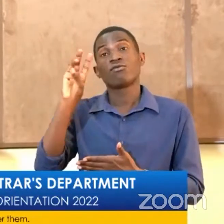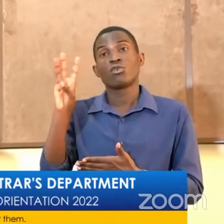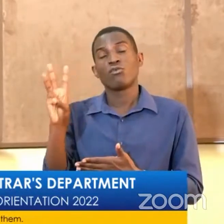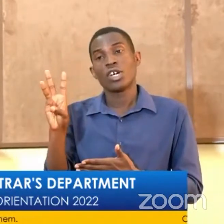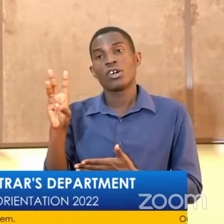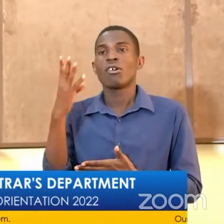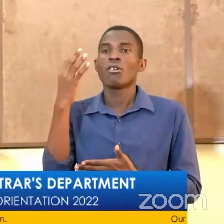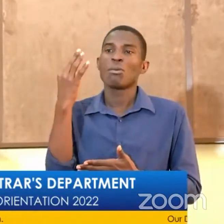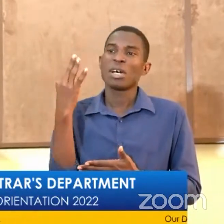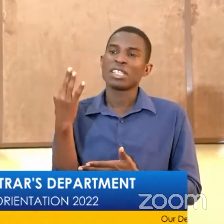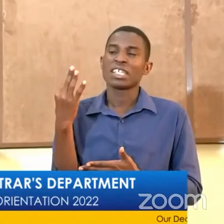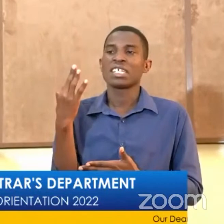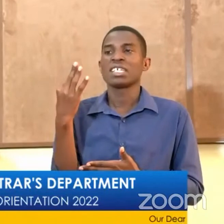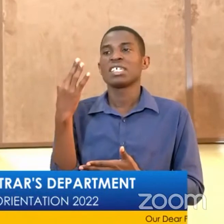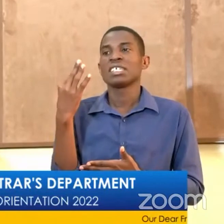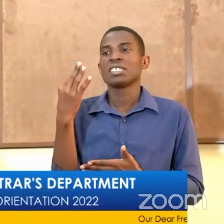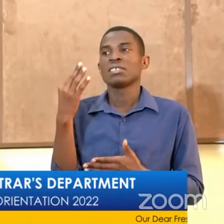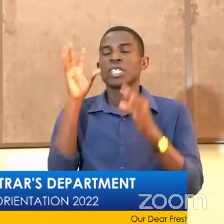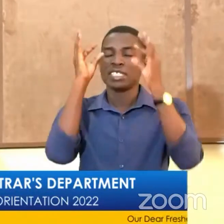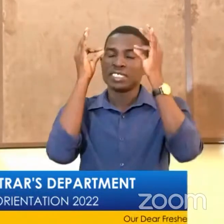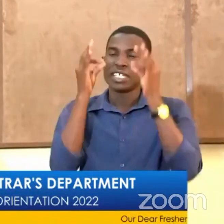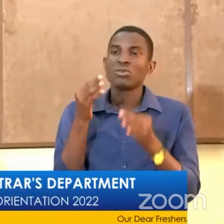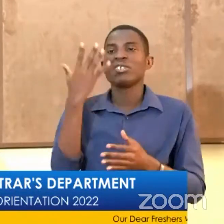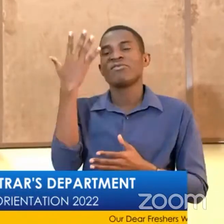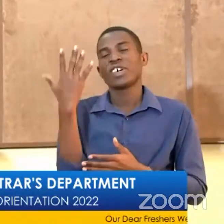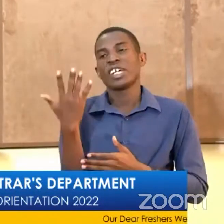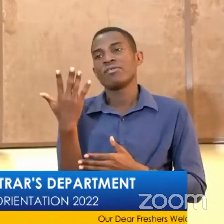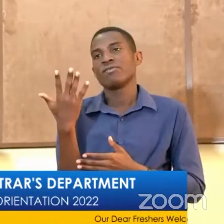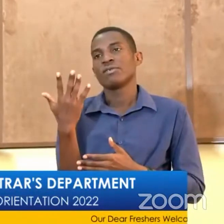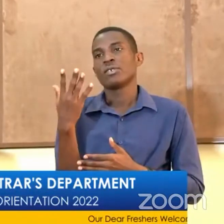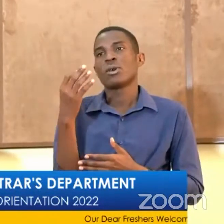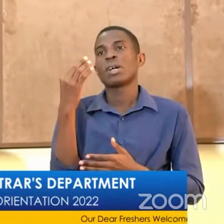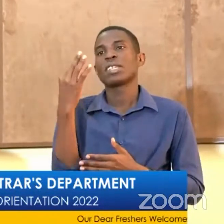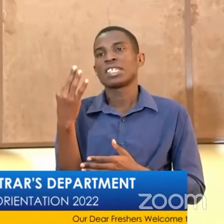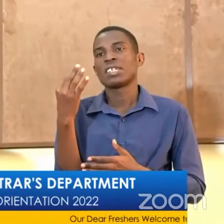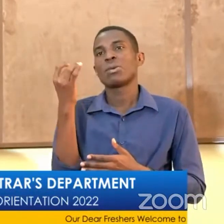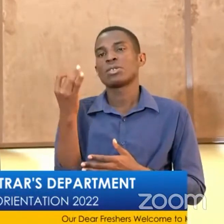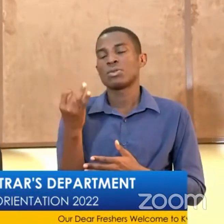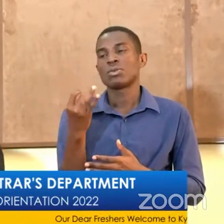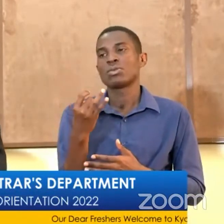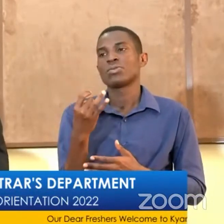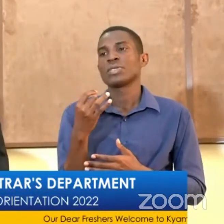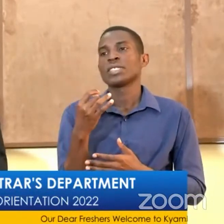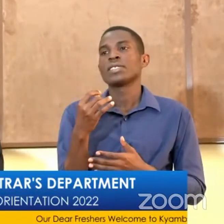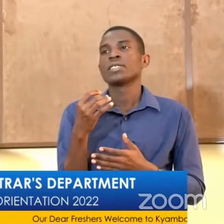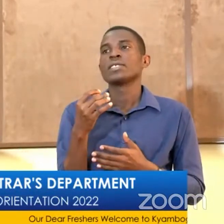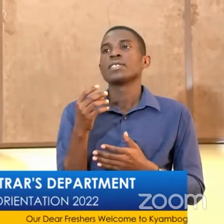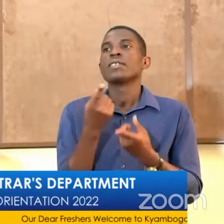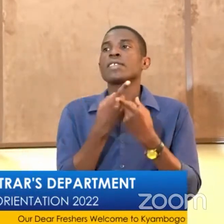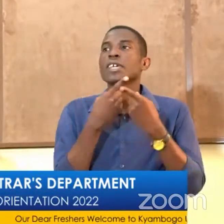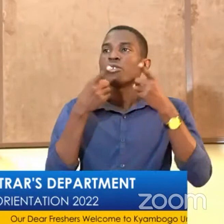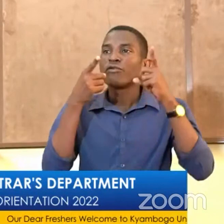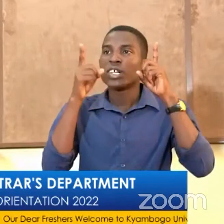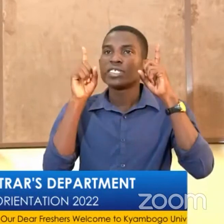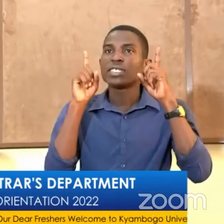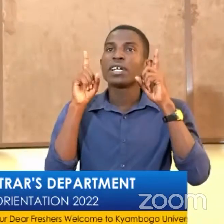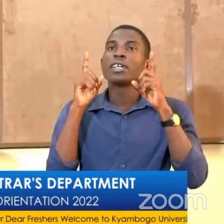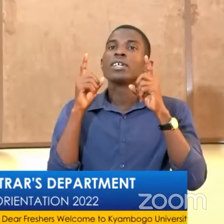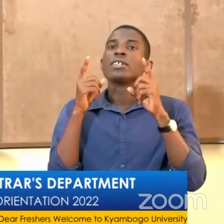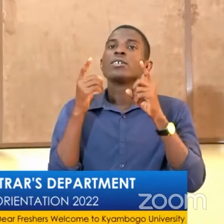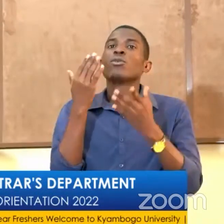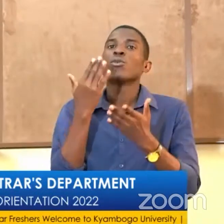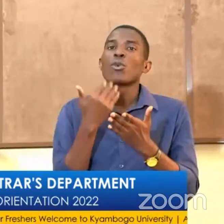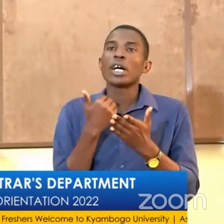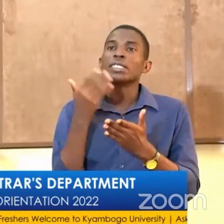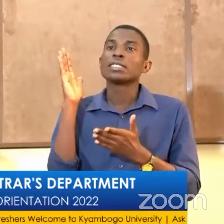give 3, the lecturer may decide to give 5 courseworks. The university requires that lecturer